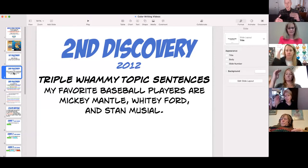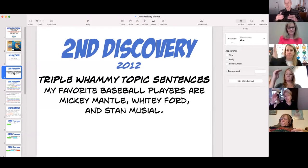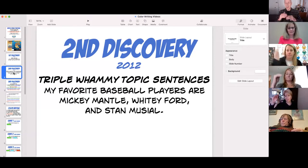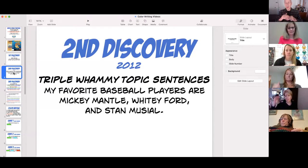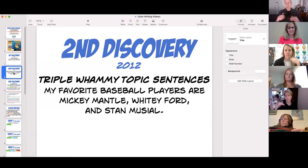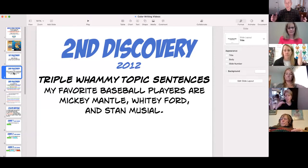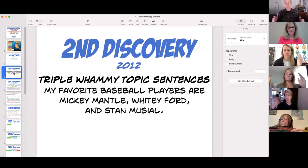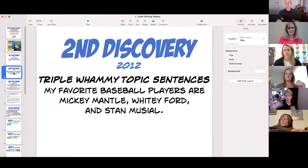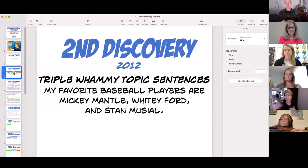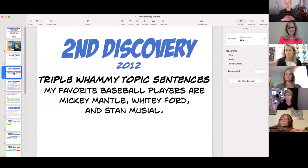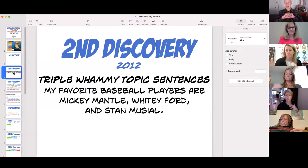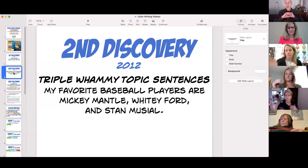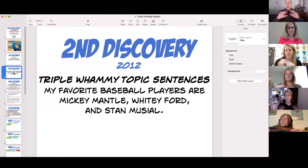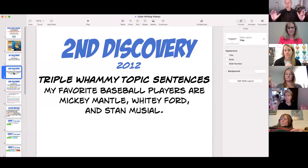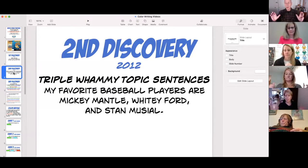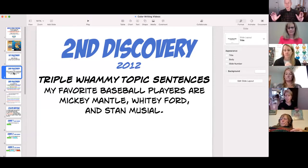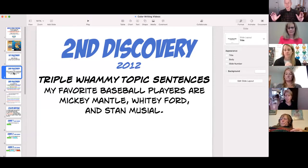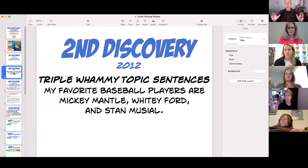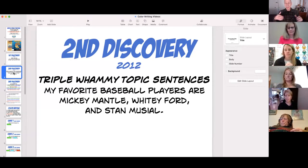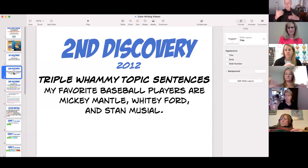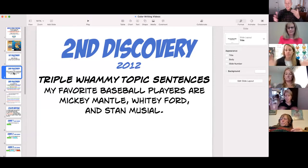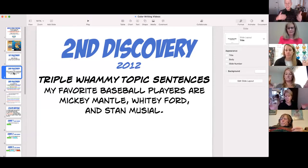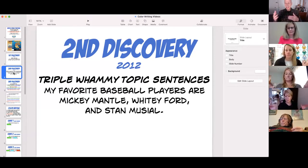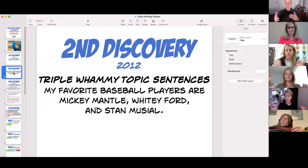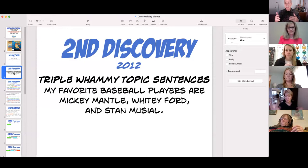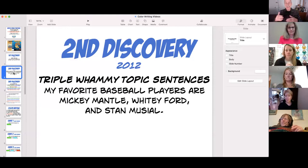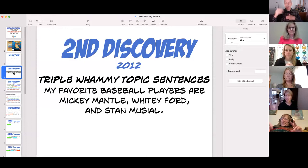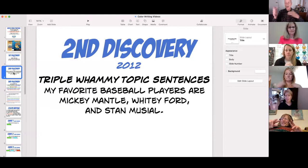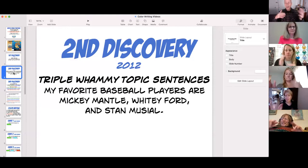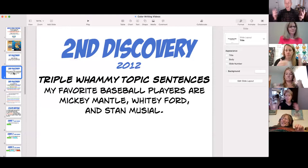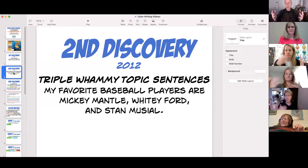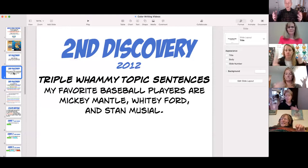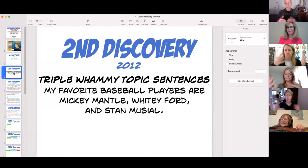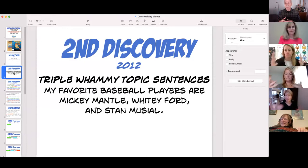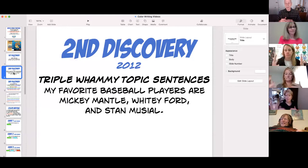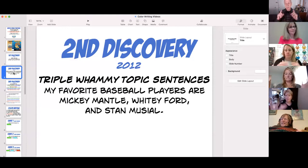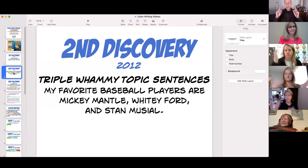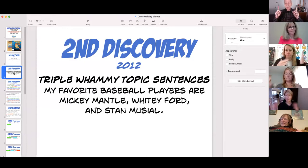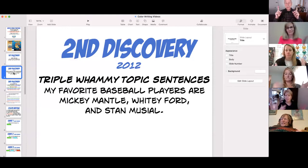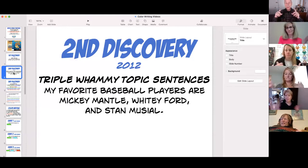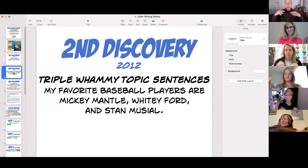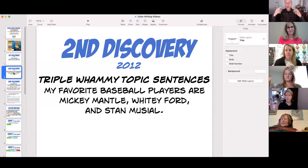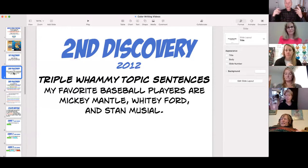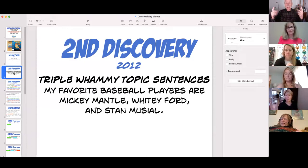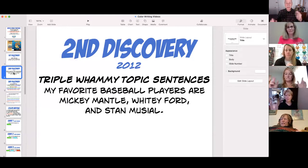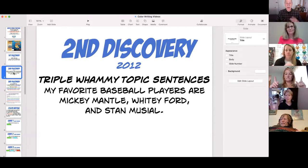middle, it can go at the end. No, you can't teach kids, it can go anywhere, because it might end up going anywhere.